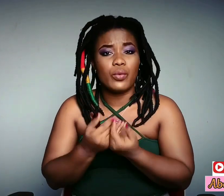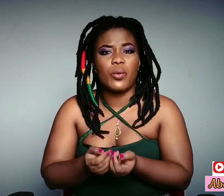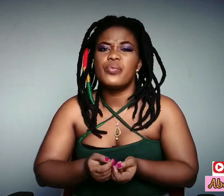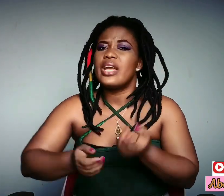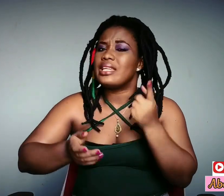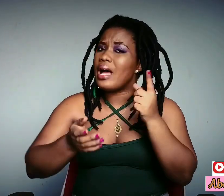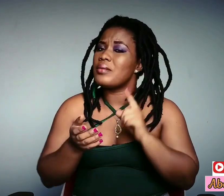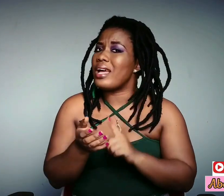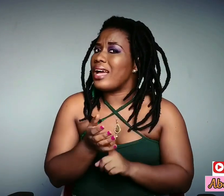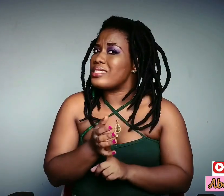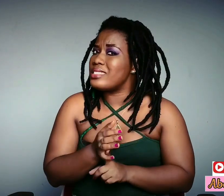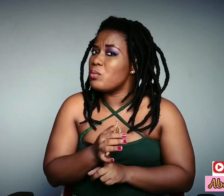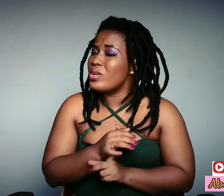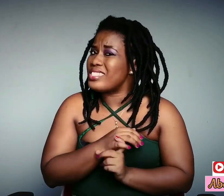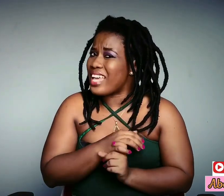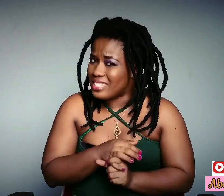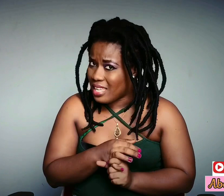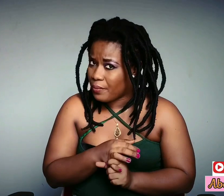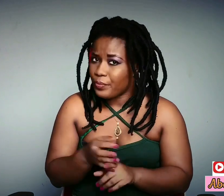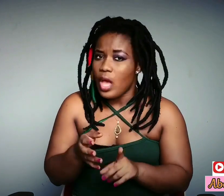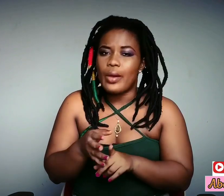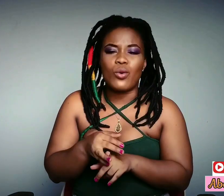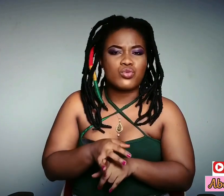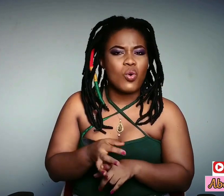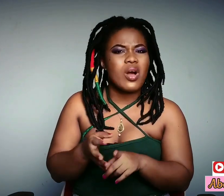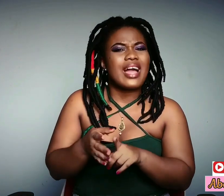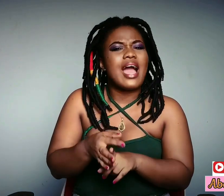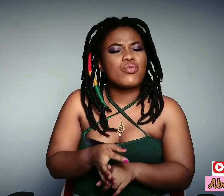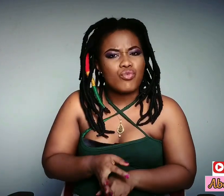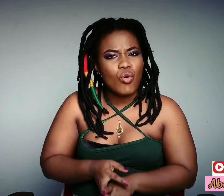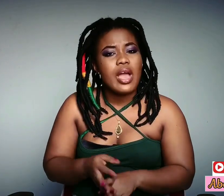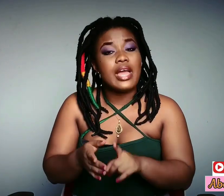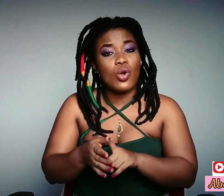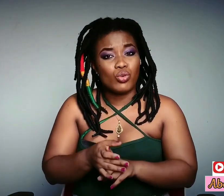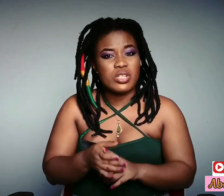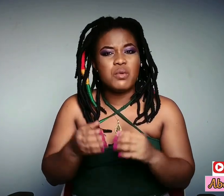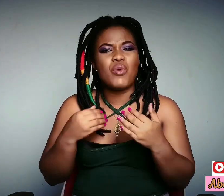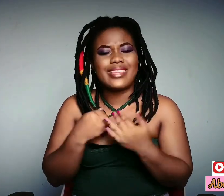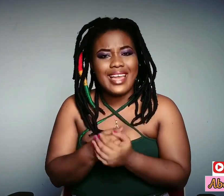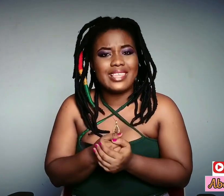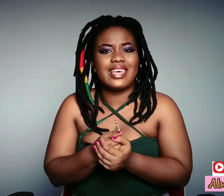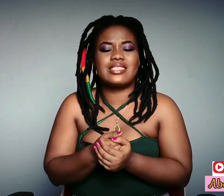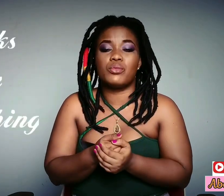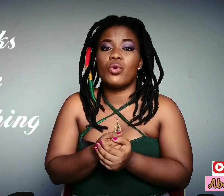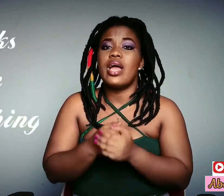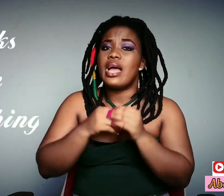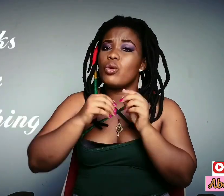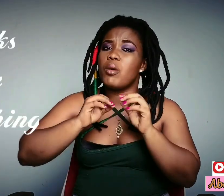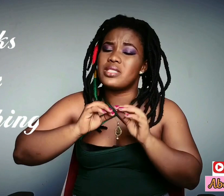ye hwe na asitine mu ntiase enkoso kan kro any odo ntimi mra ye ti asem no eno mom